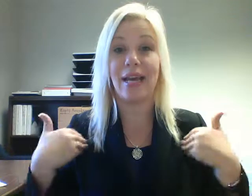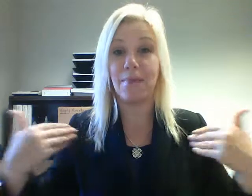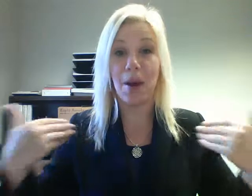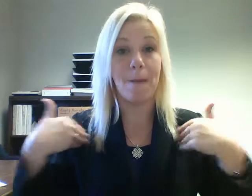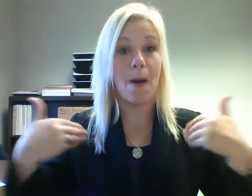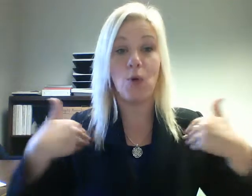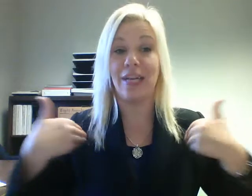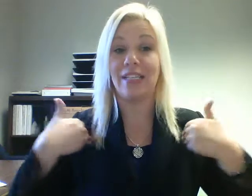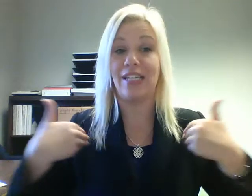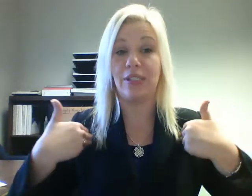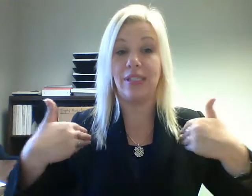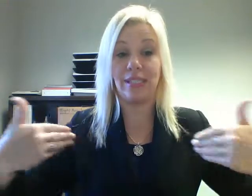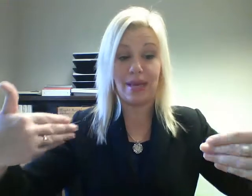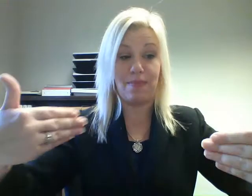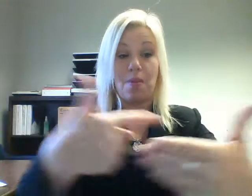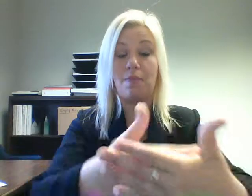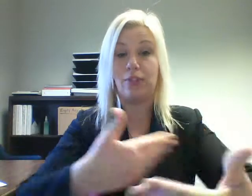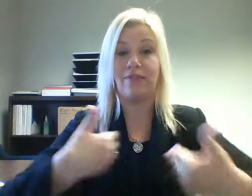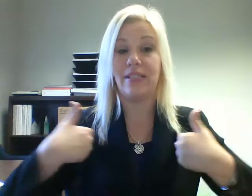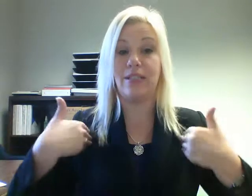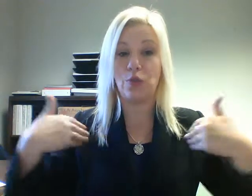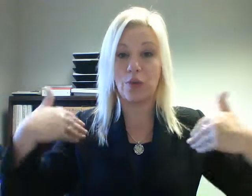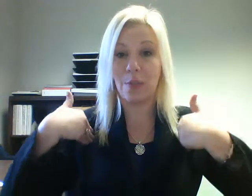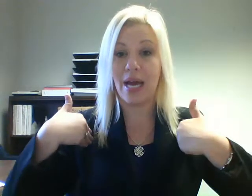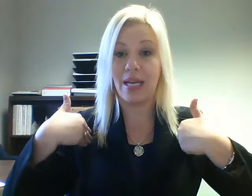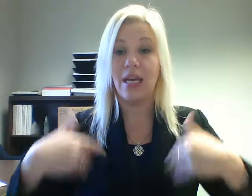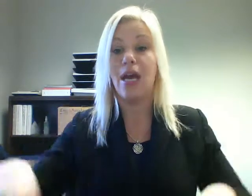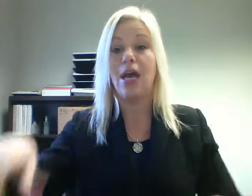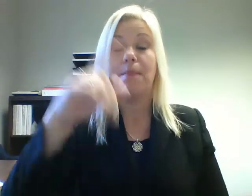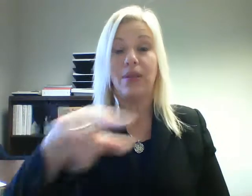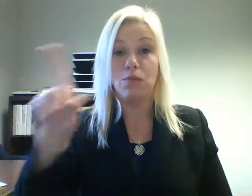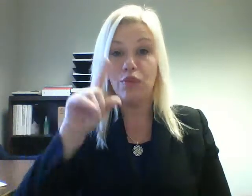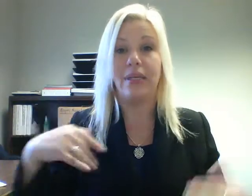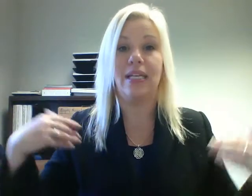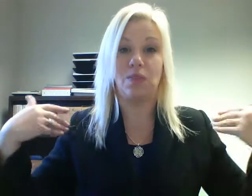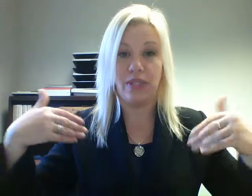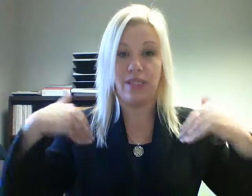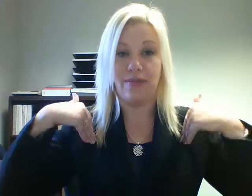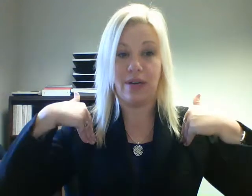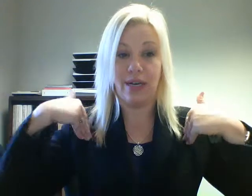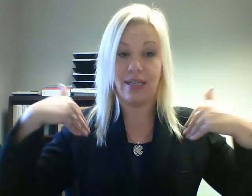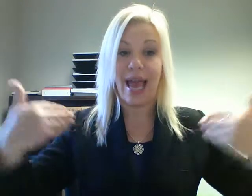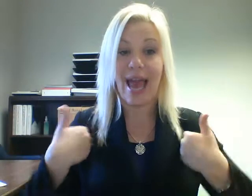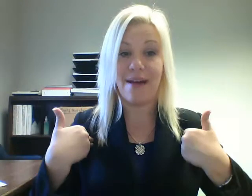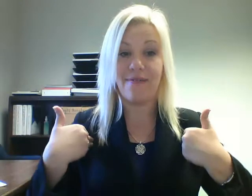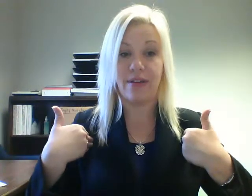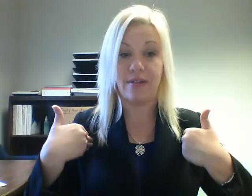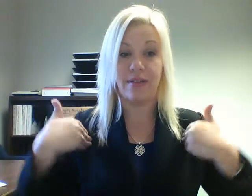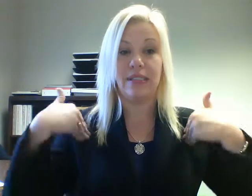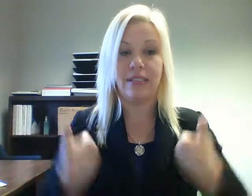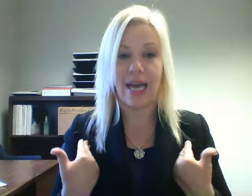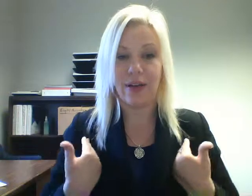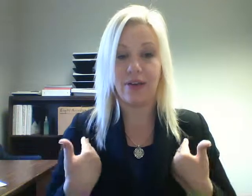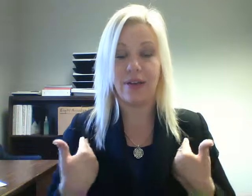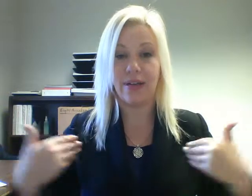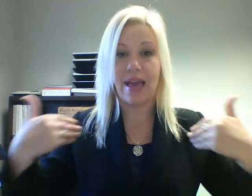same, palm orientation's the same, your palms are faced in towards your body, but the movement is what's different. Have, tired,